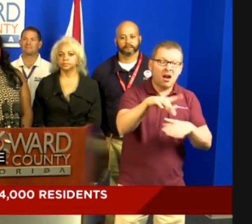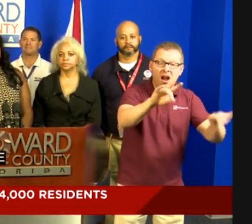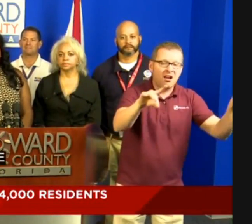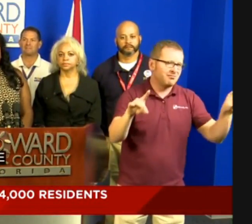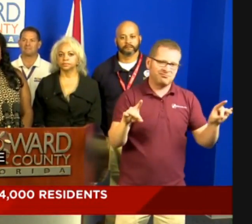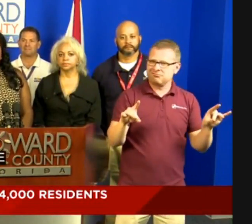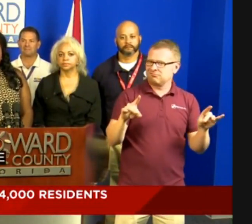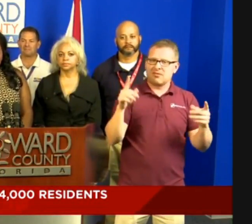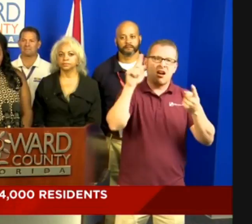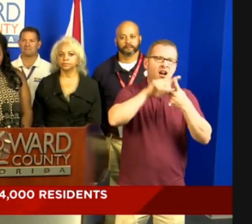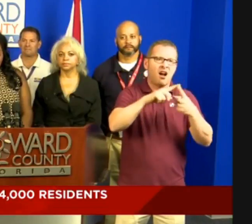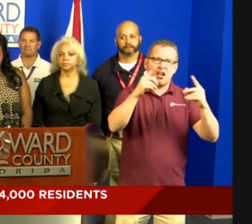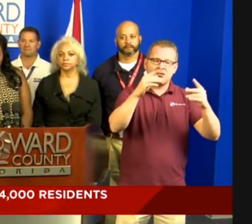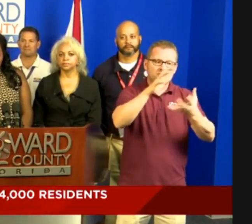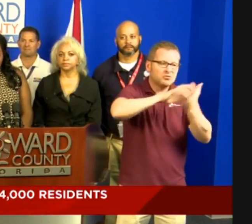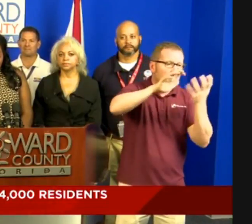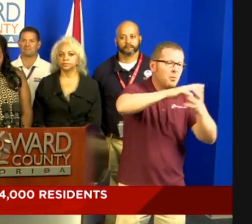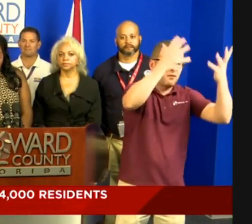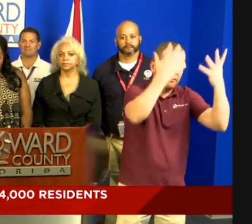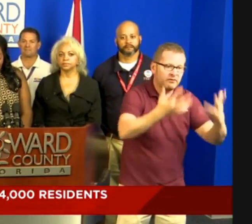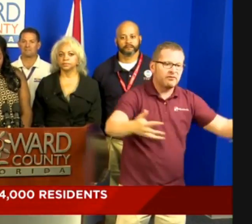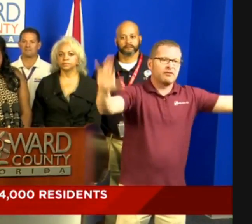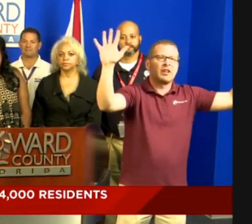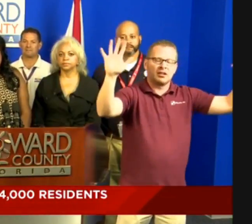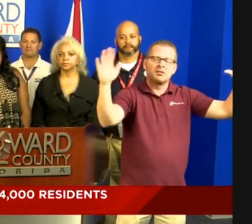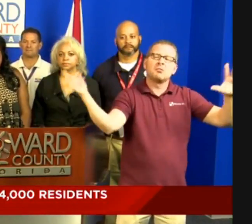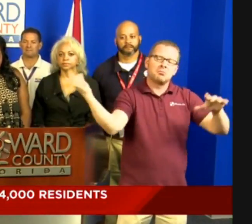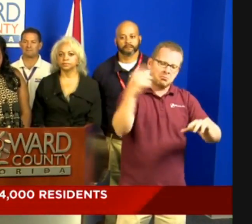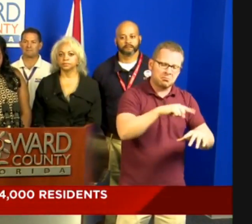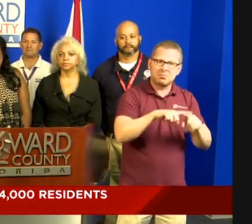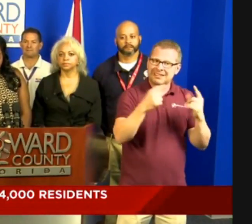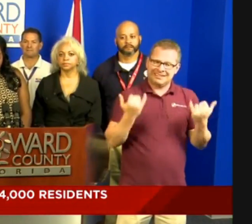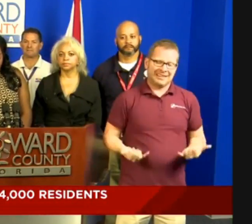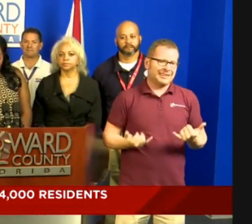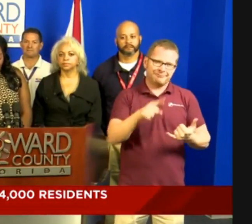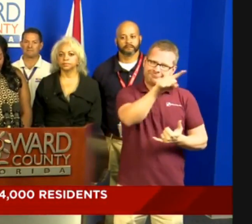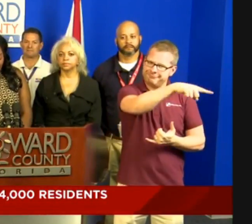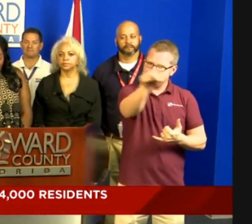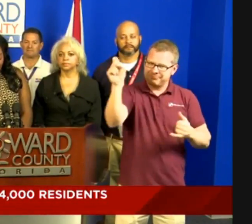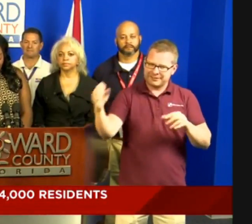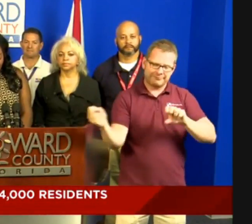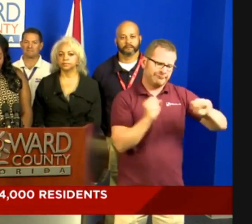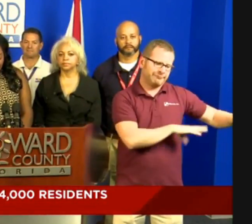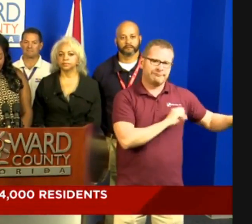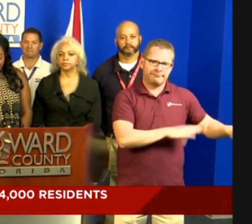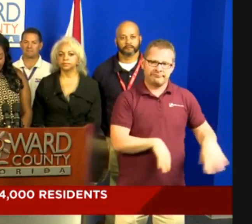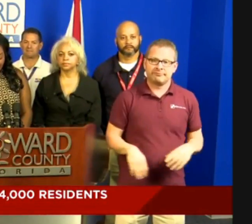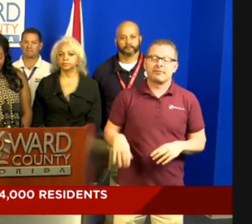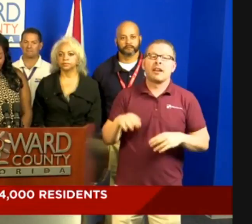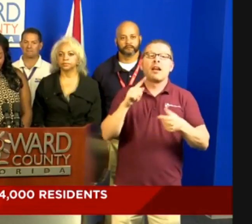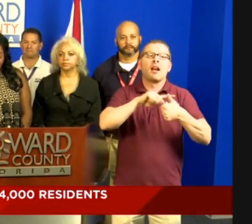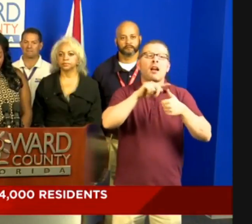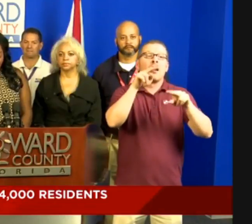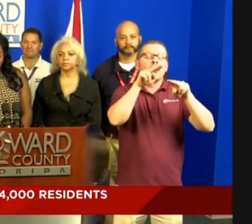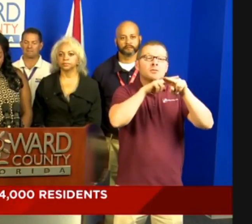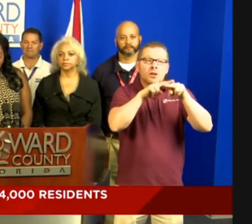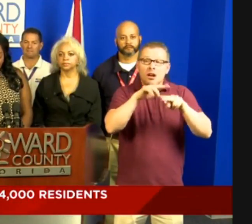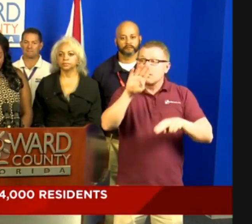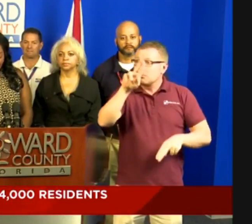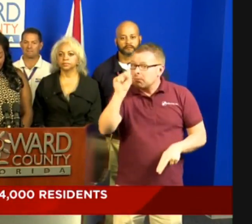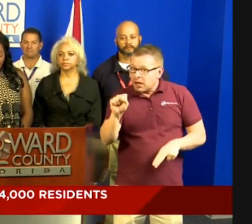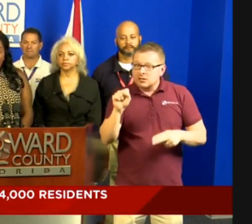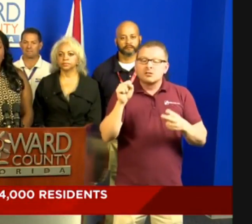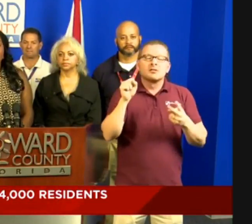arrives. In transportation updates, Broward County Transit has discontinued service and will resume as soon as